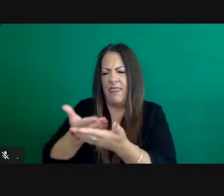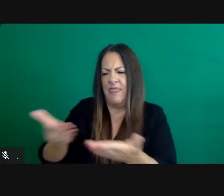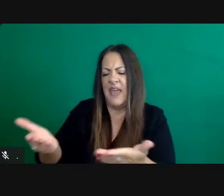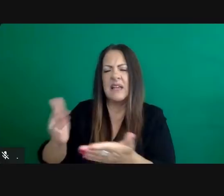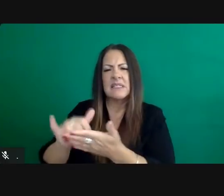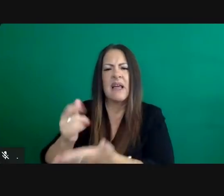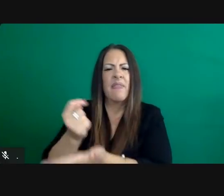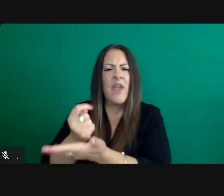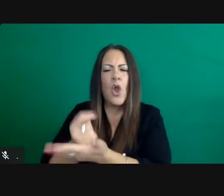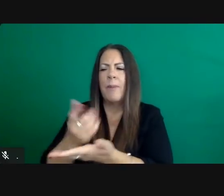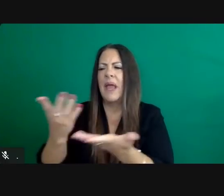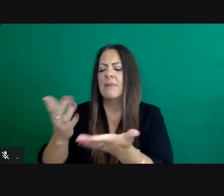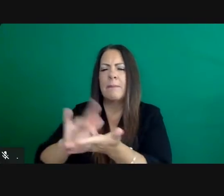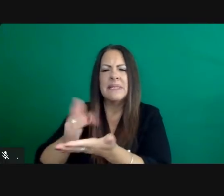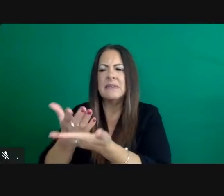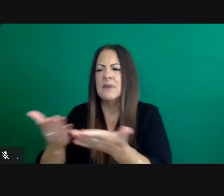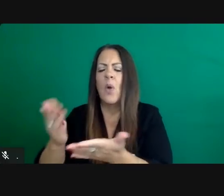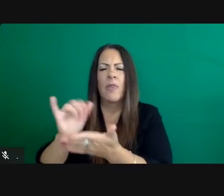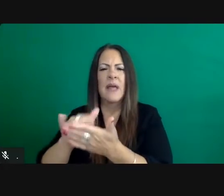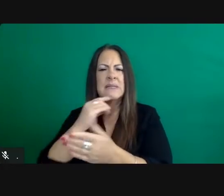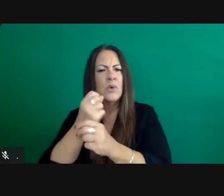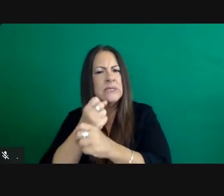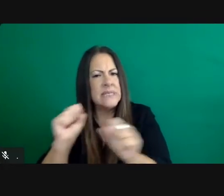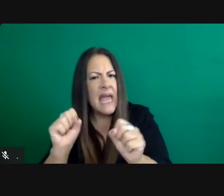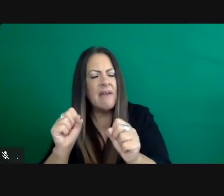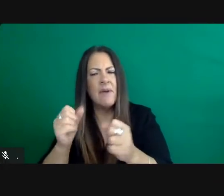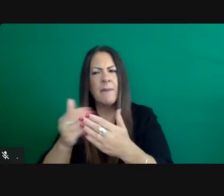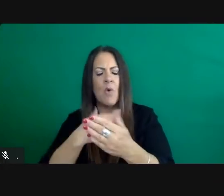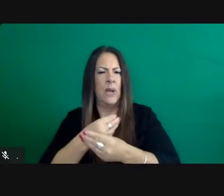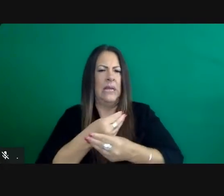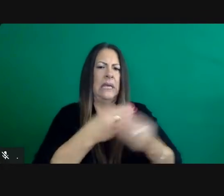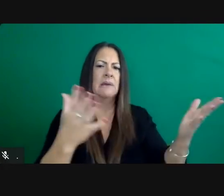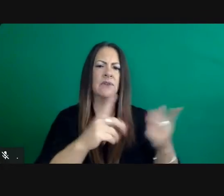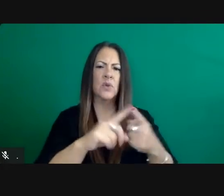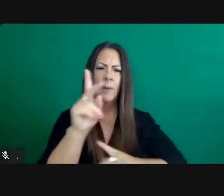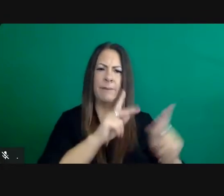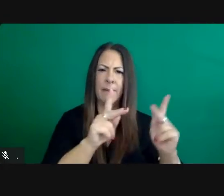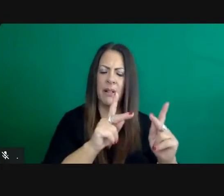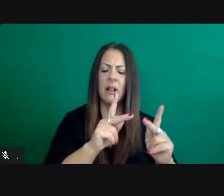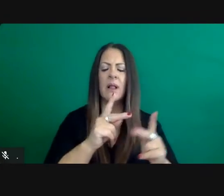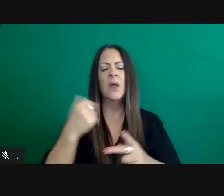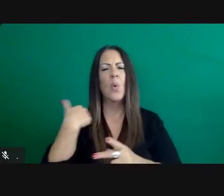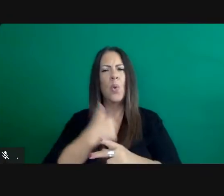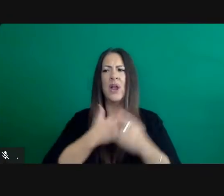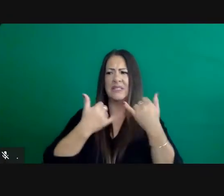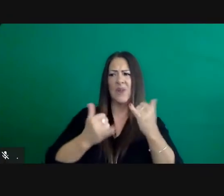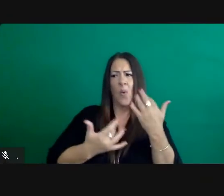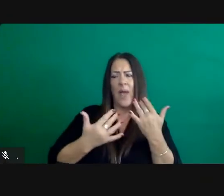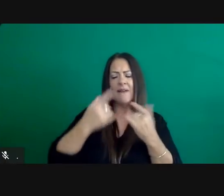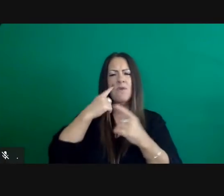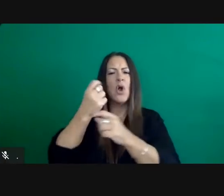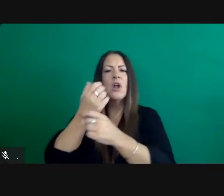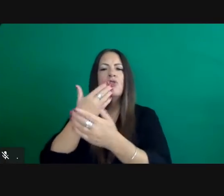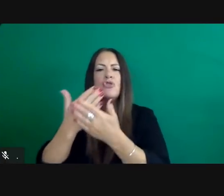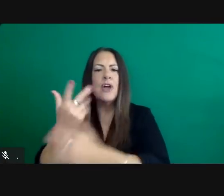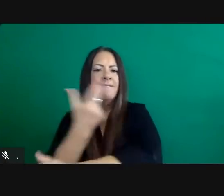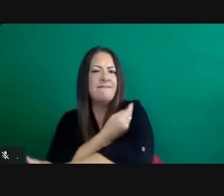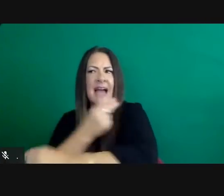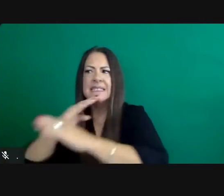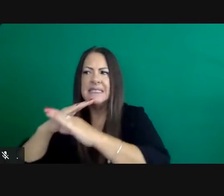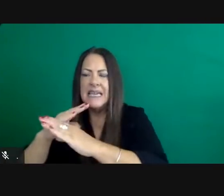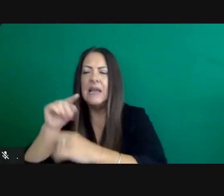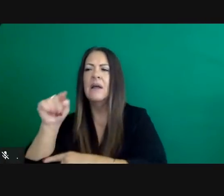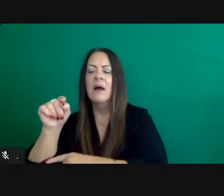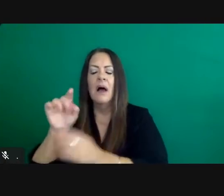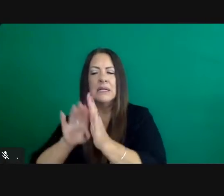in particular COVID now. The vaccine, we're all awaiting for the safe development of a vaccine that can be distributed